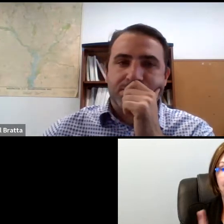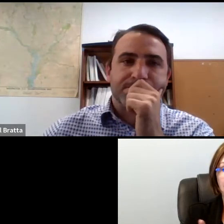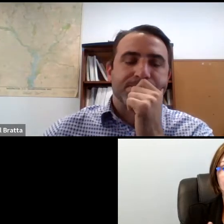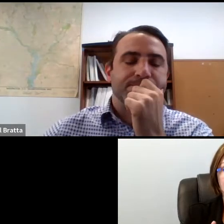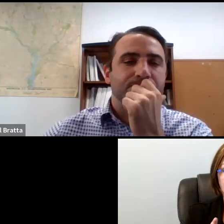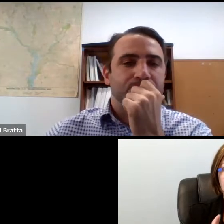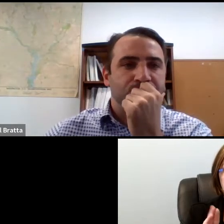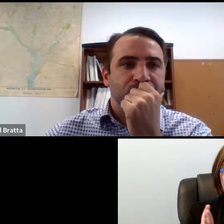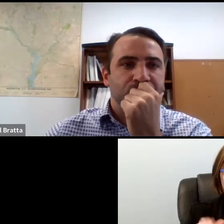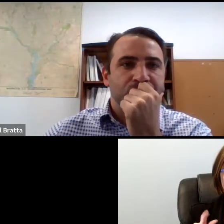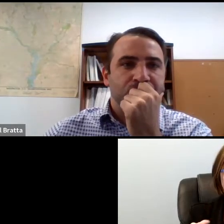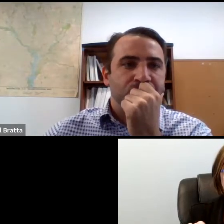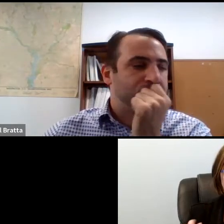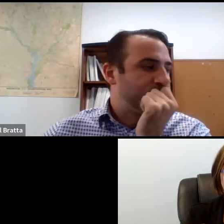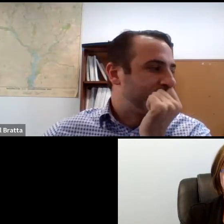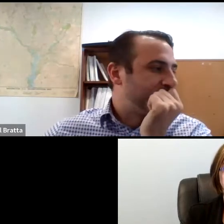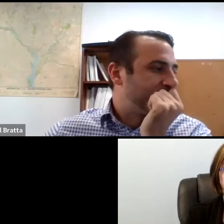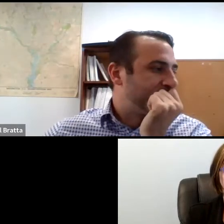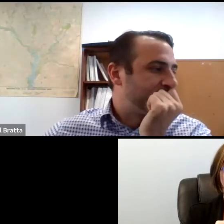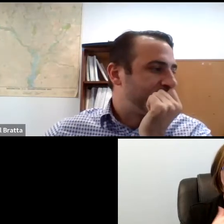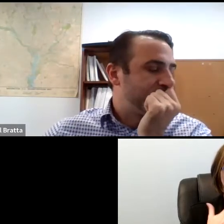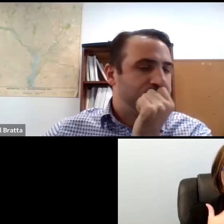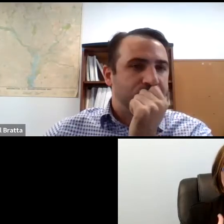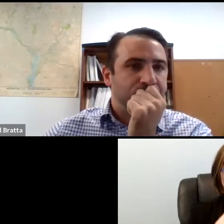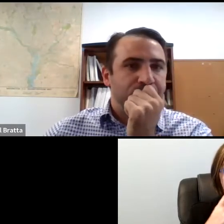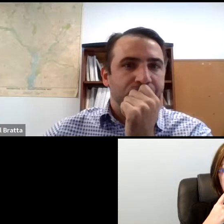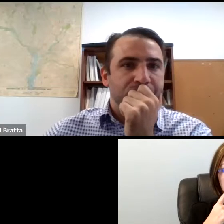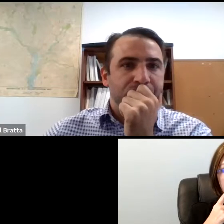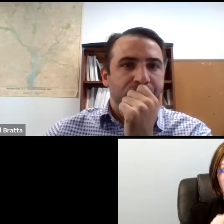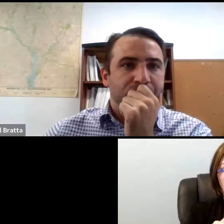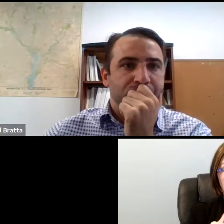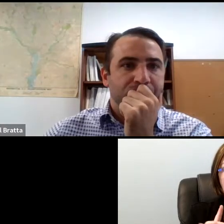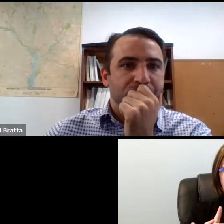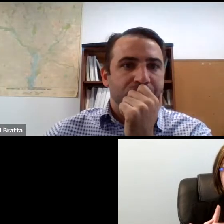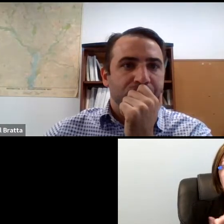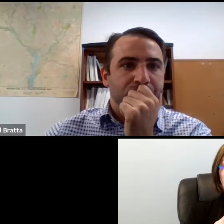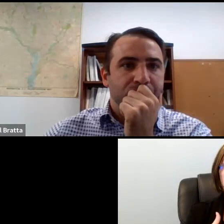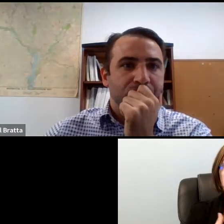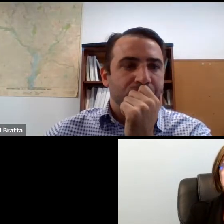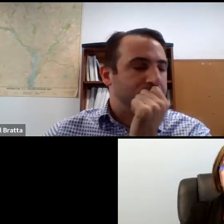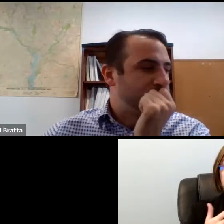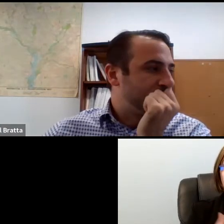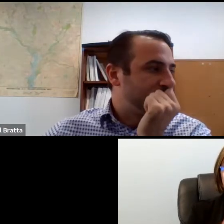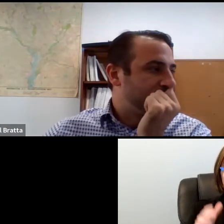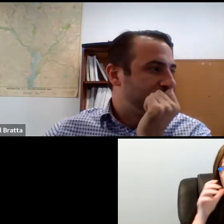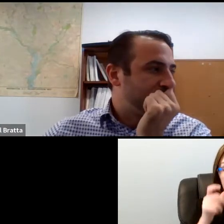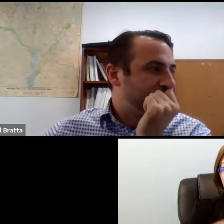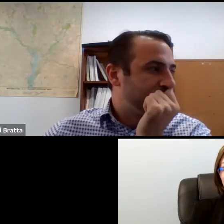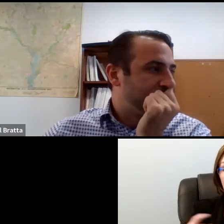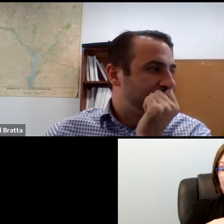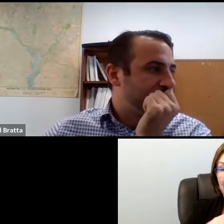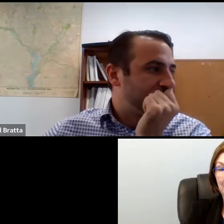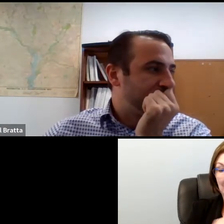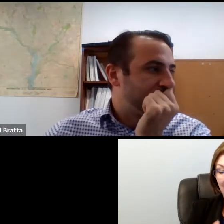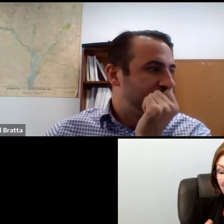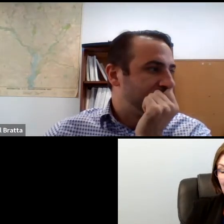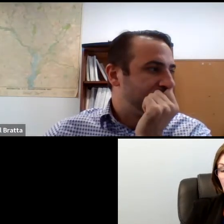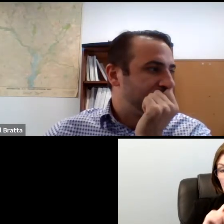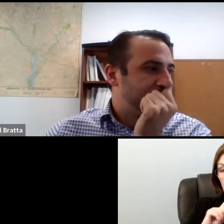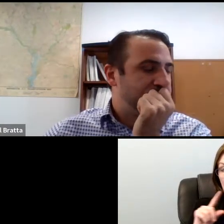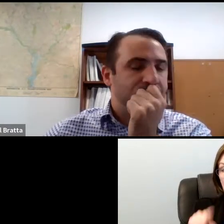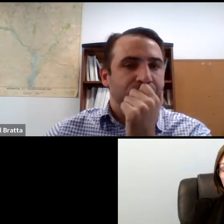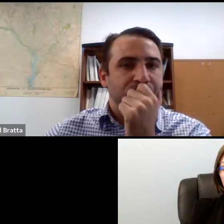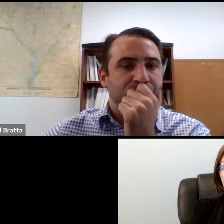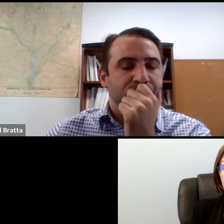And as it relates to the outreach, we've heard from the committee's final report